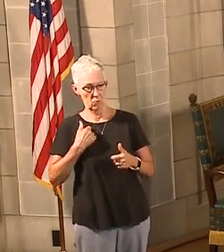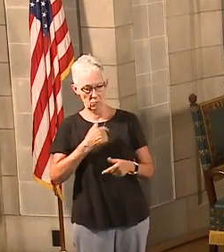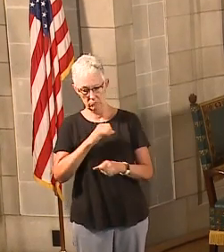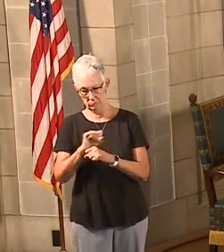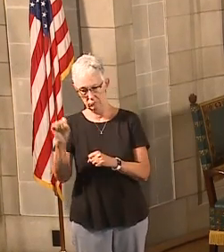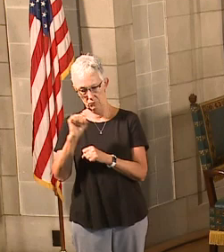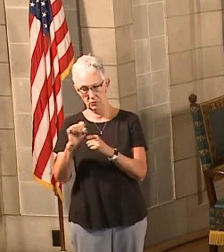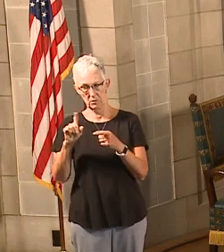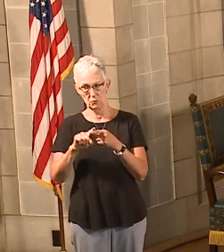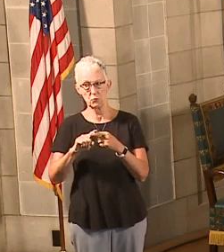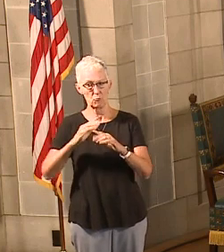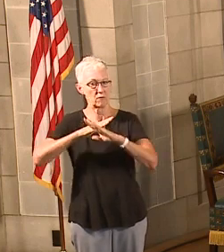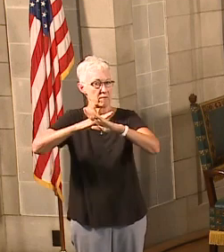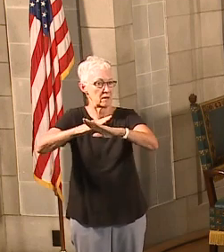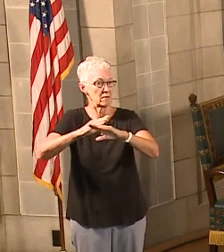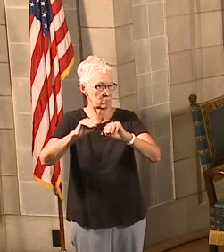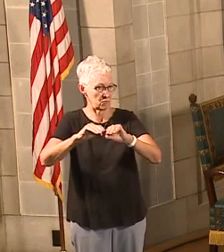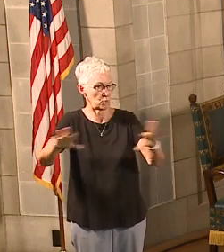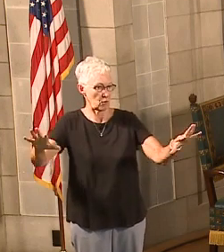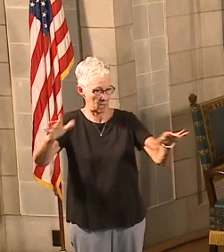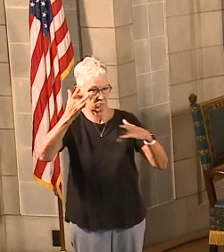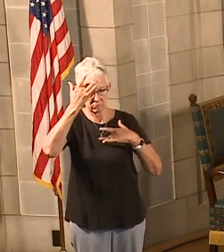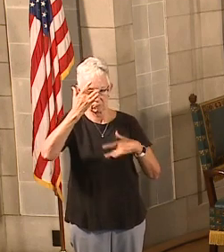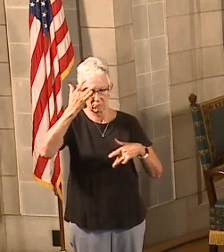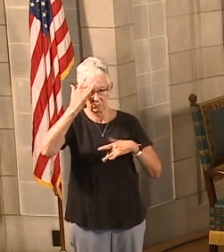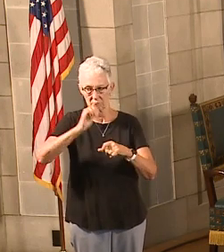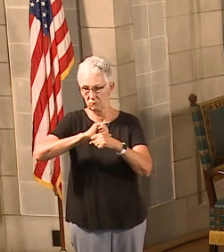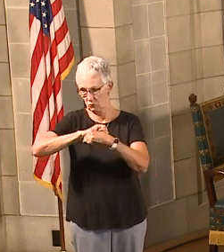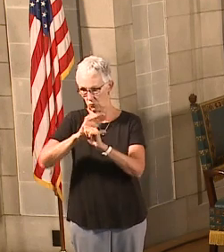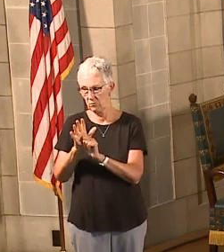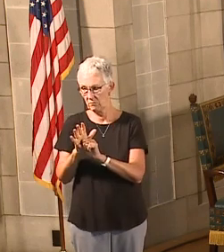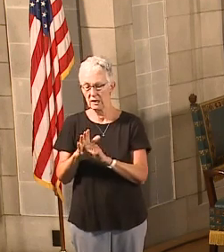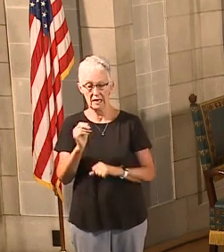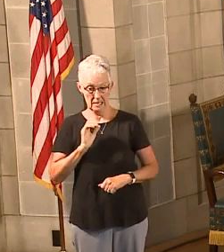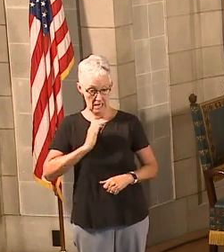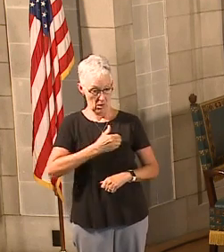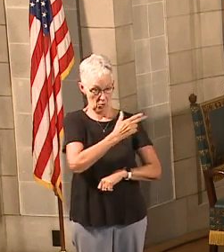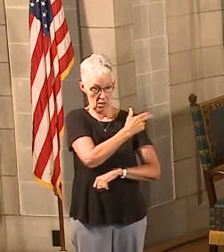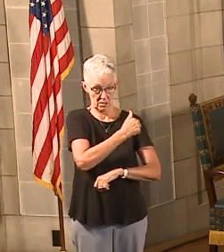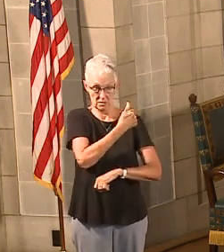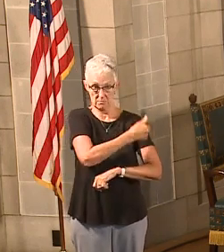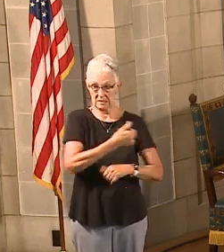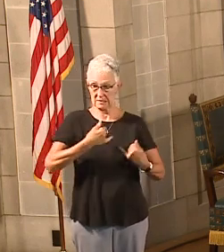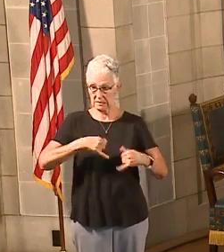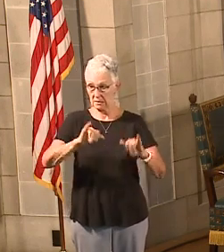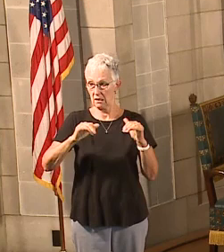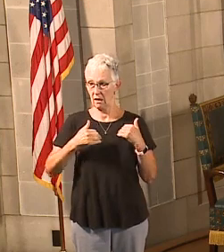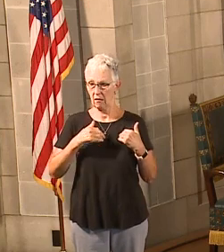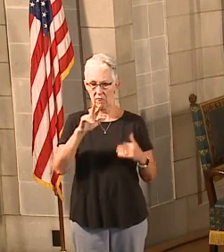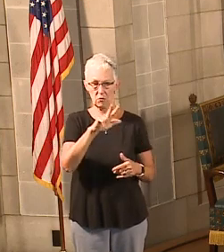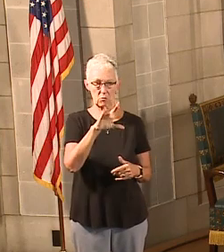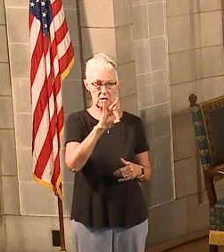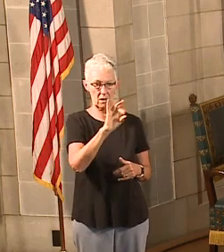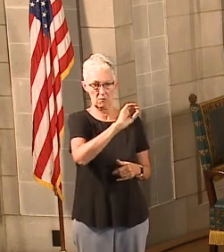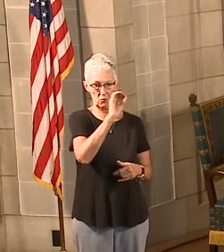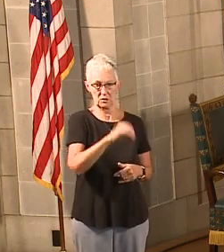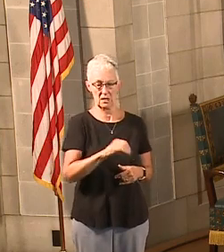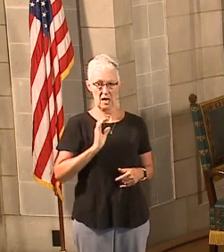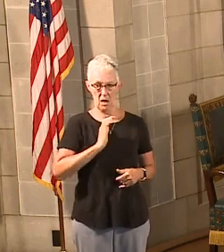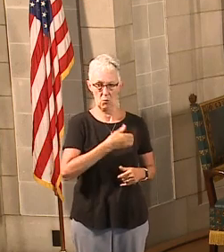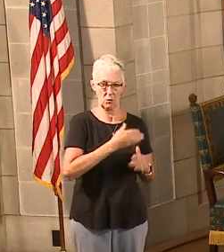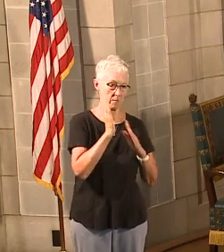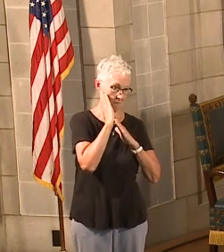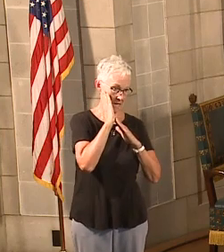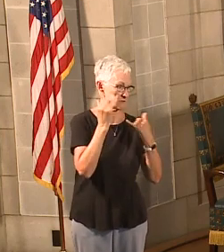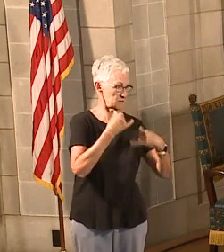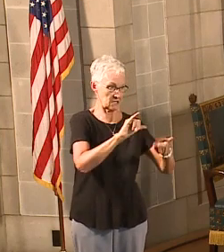has been absolutely successful. We've been able to maintain our hospital system. Currently, right now, we've got 38% of our hospital